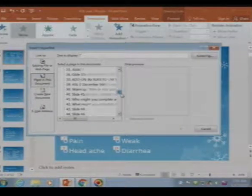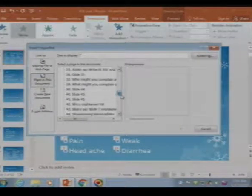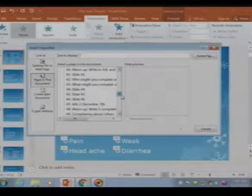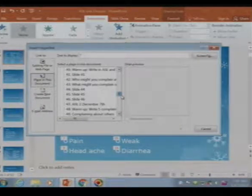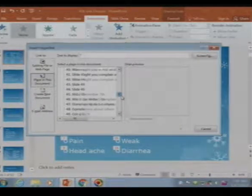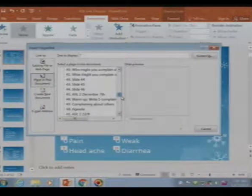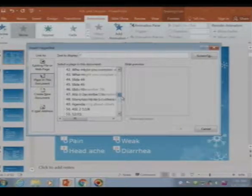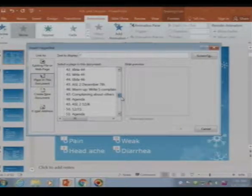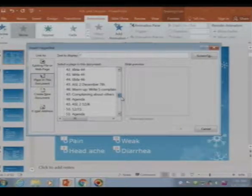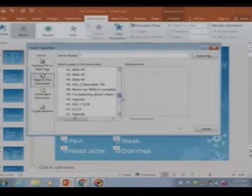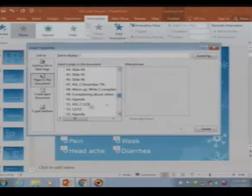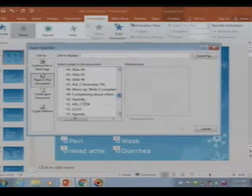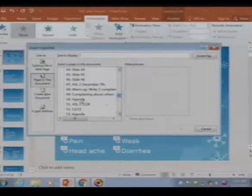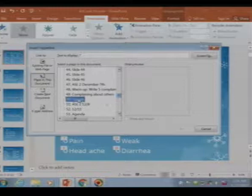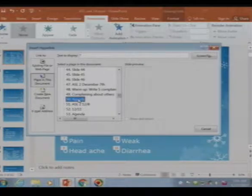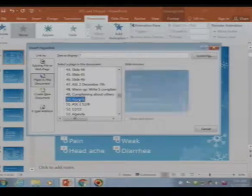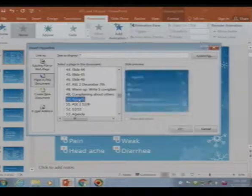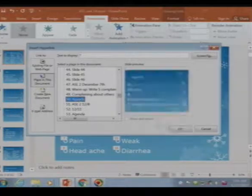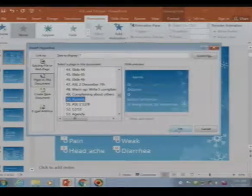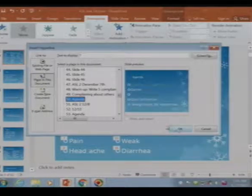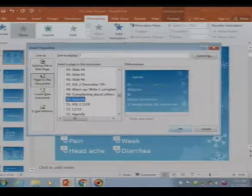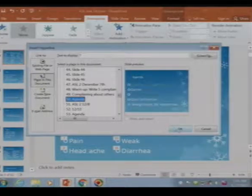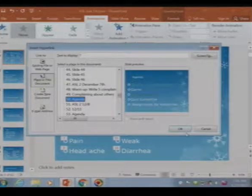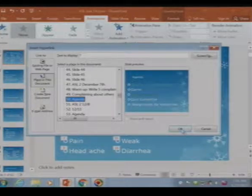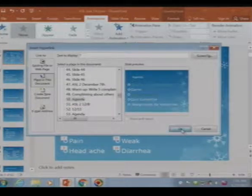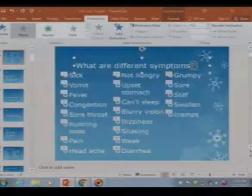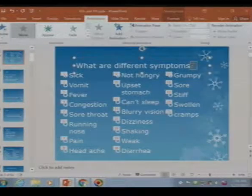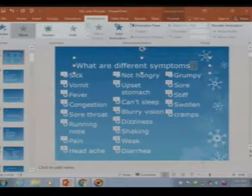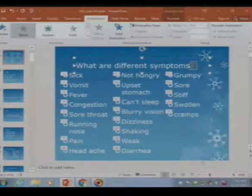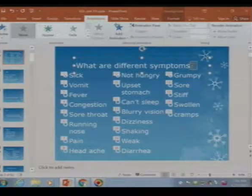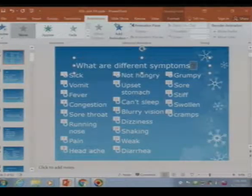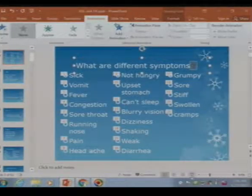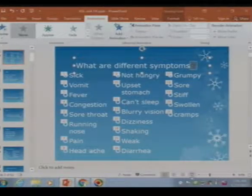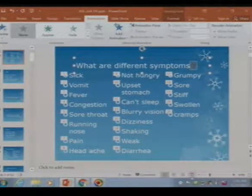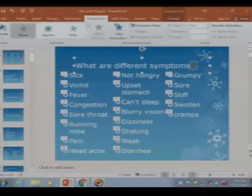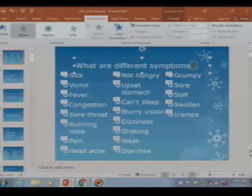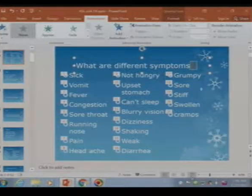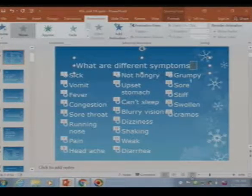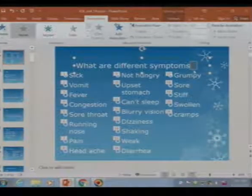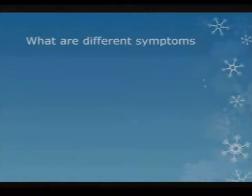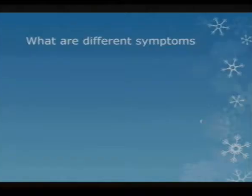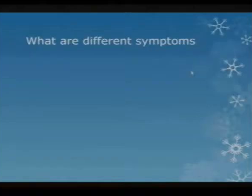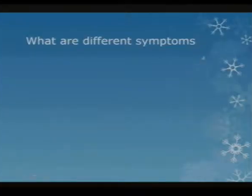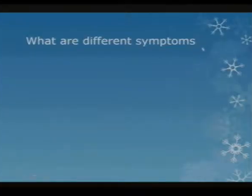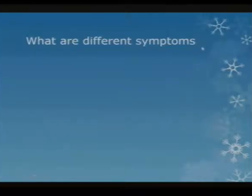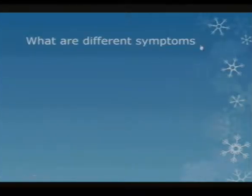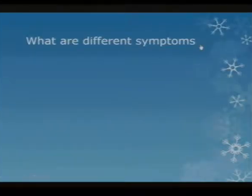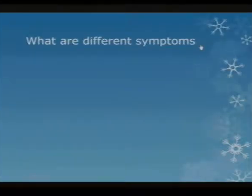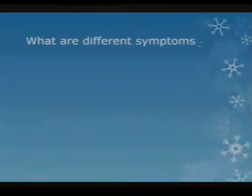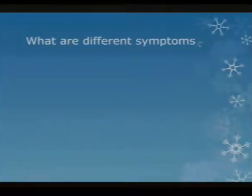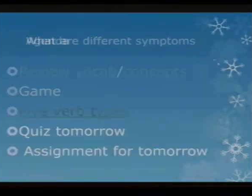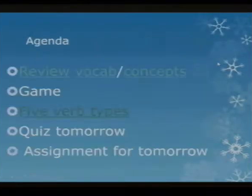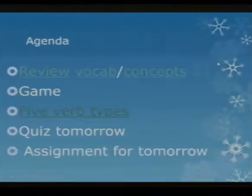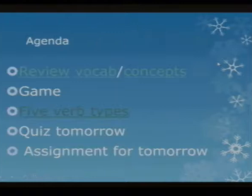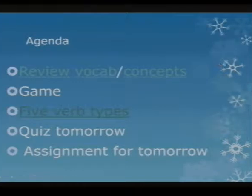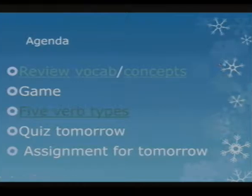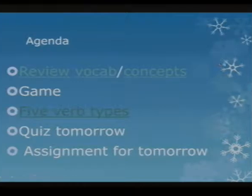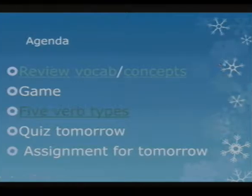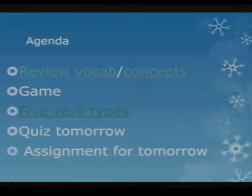Did you know you could do this? It's pretty cool. Do you want to know what a fun fact is this morning? Boop. My boyfriend drove me